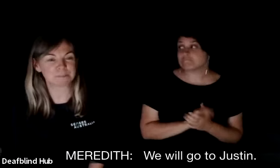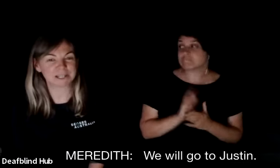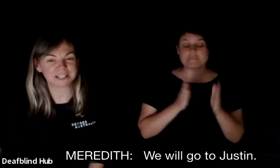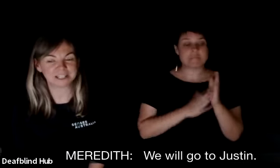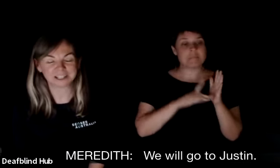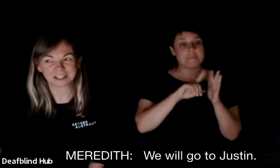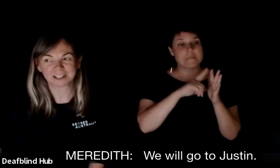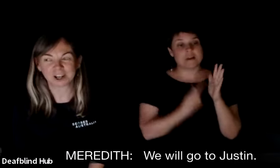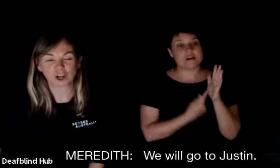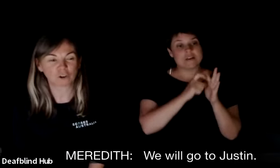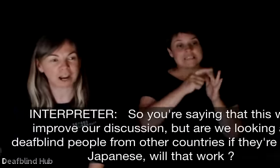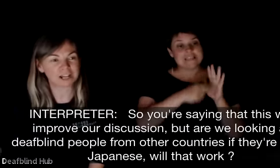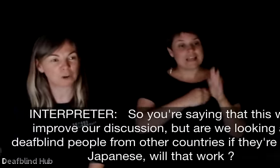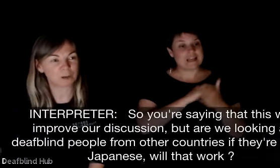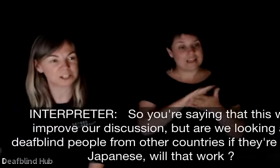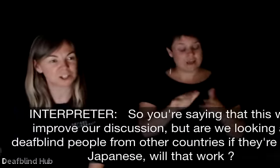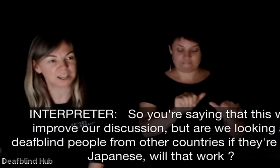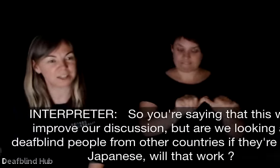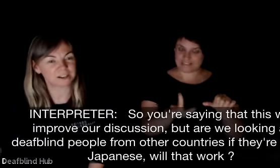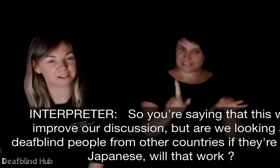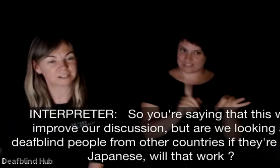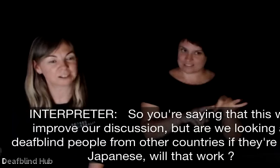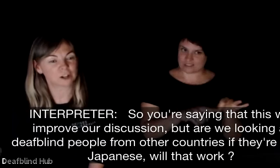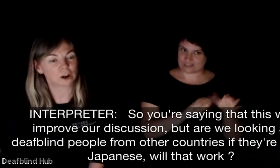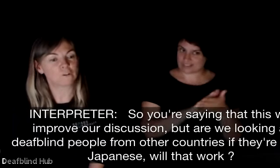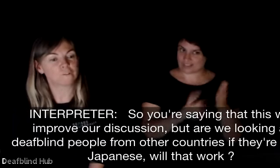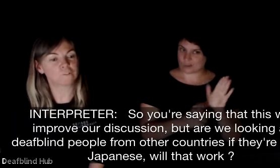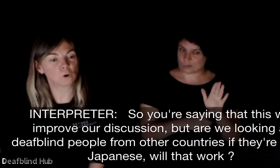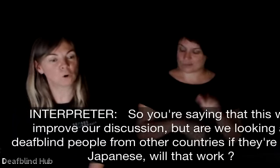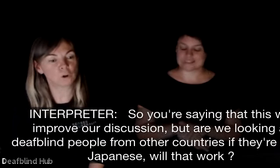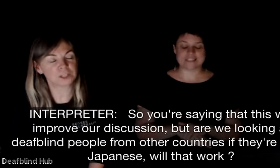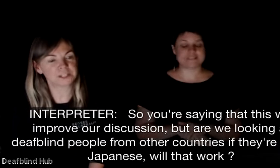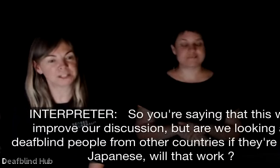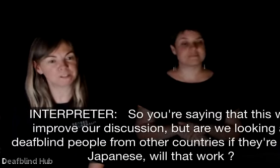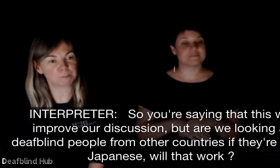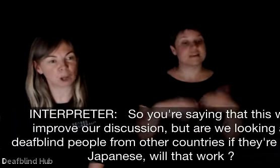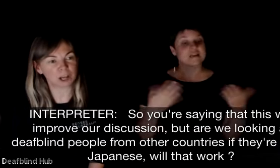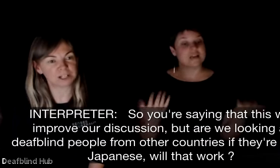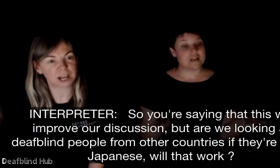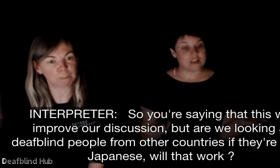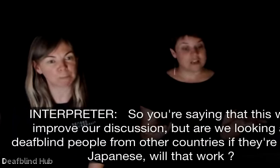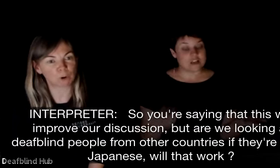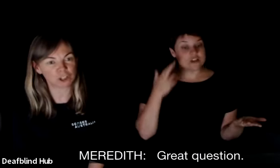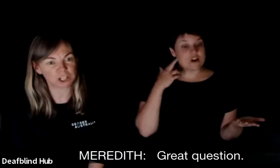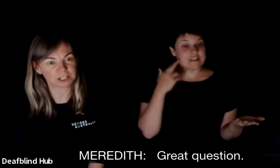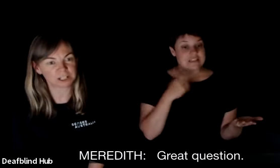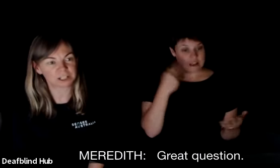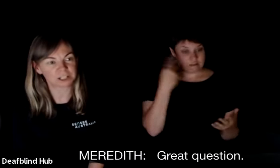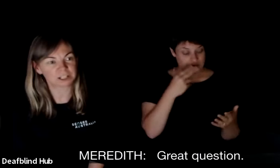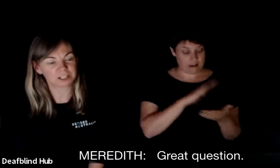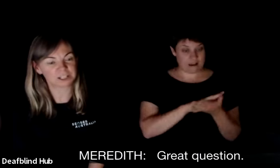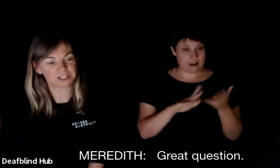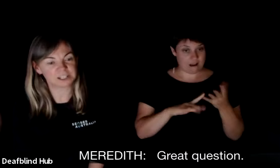Meredith speaking. Great question, Heather. For the Deafblind Hub